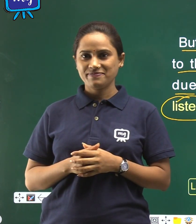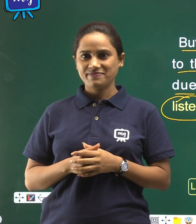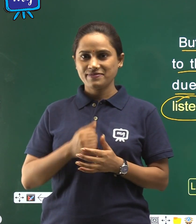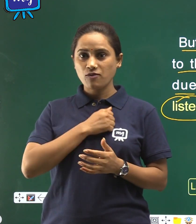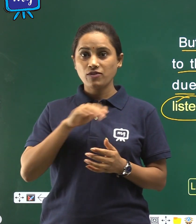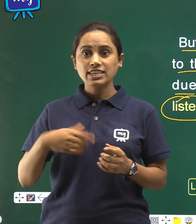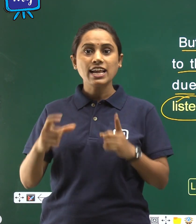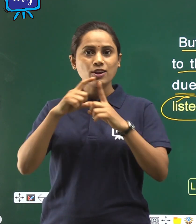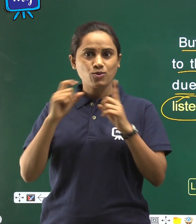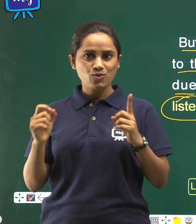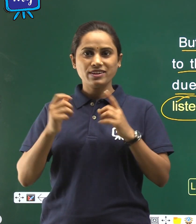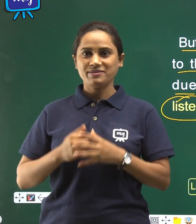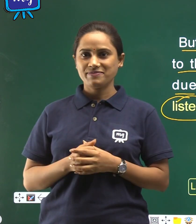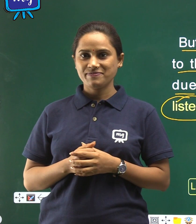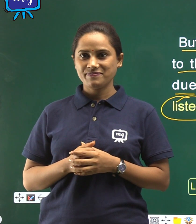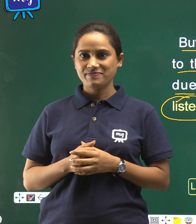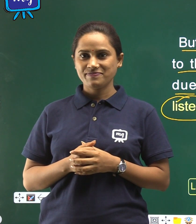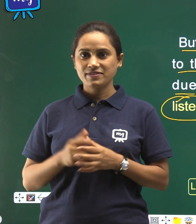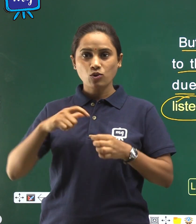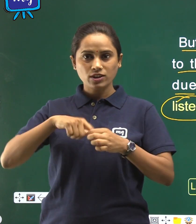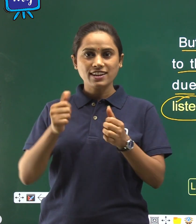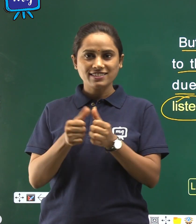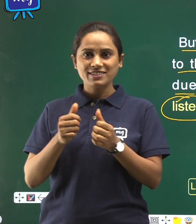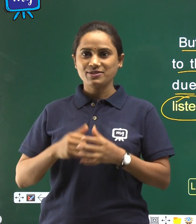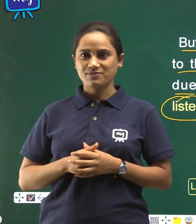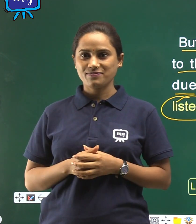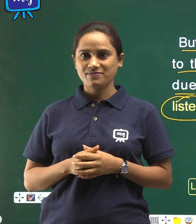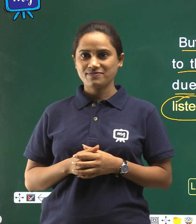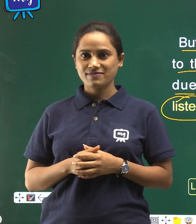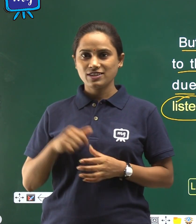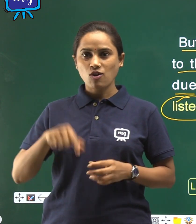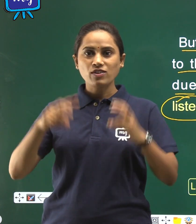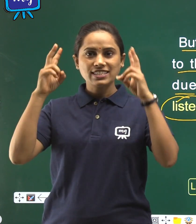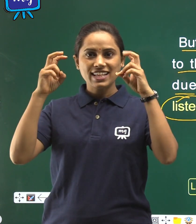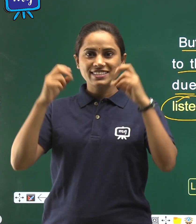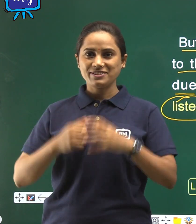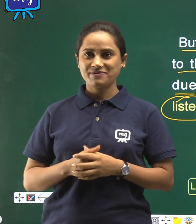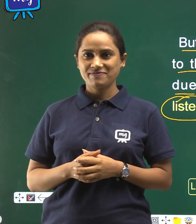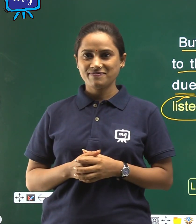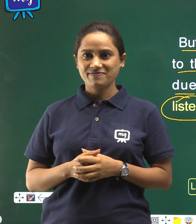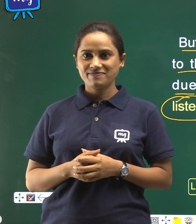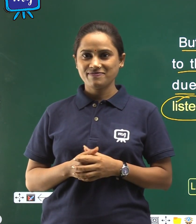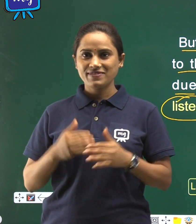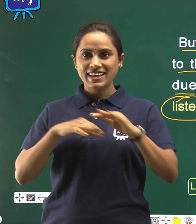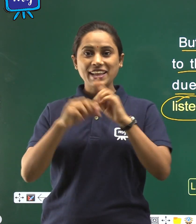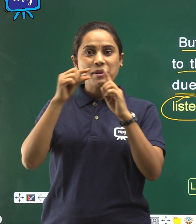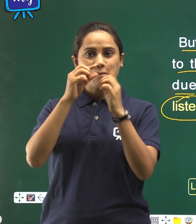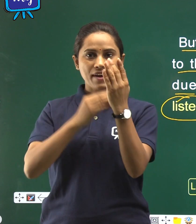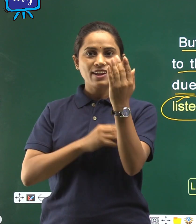We shall do question answers of this lesson in part